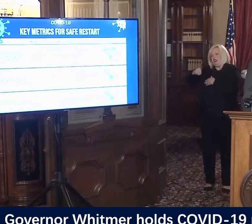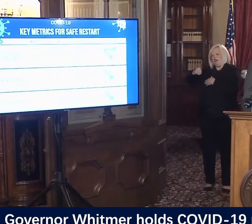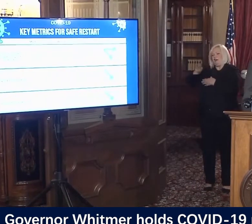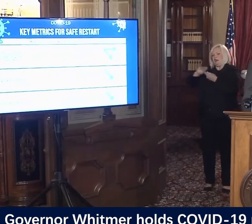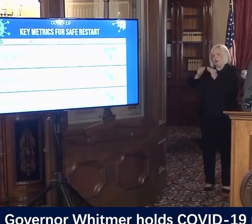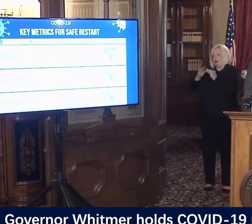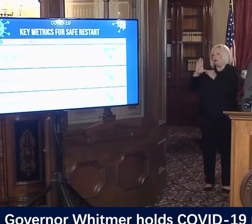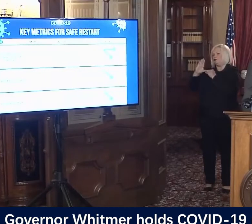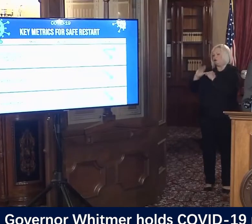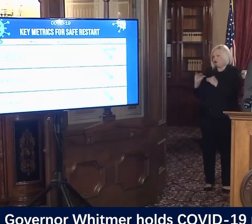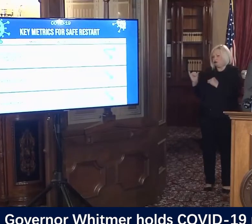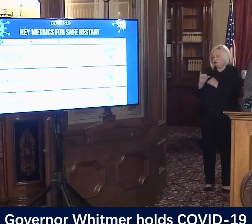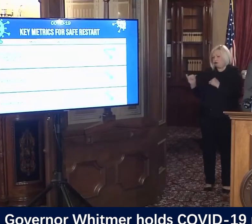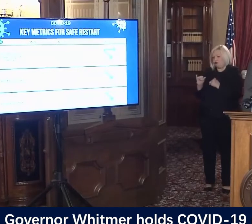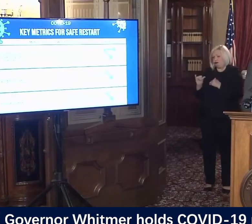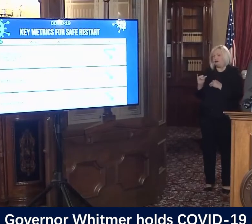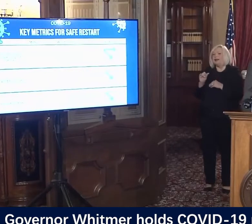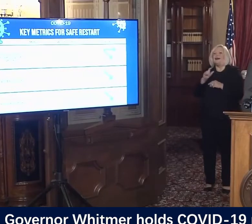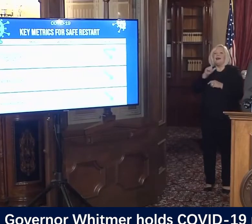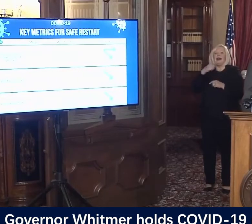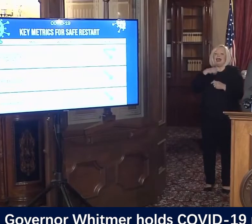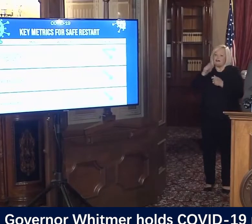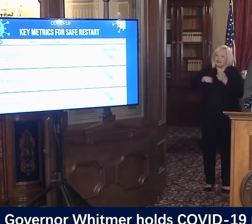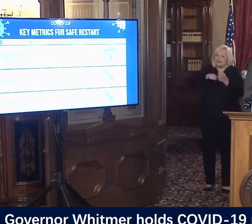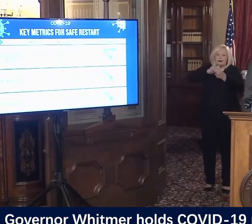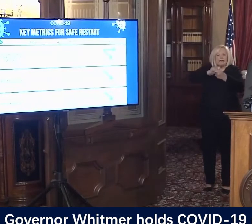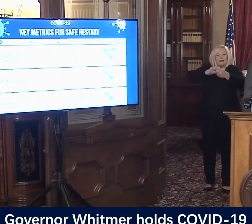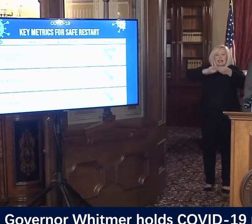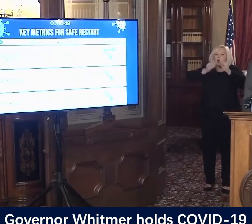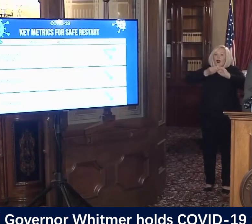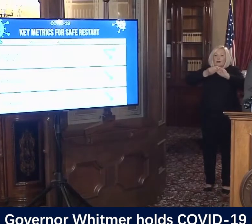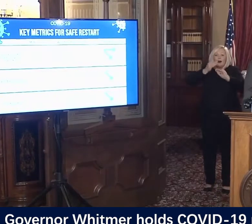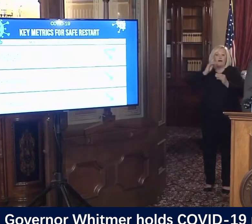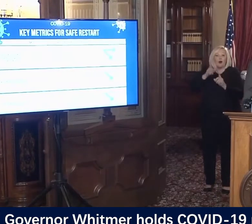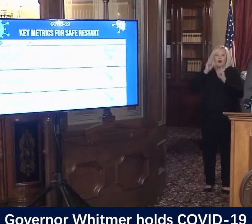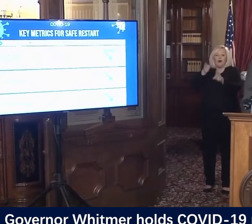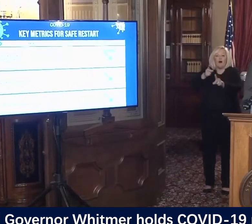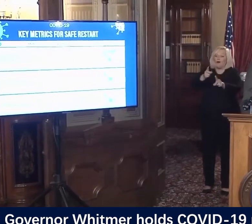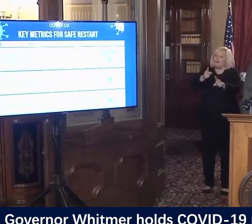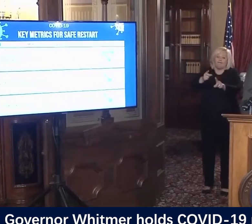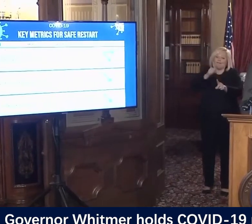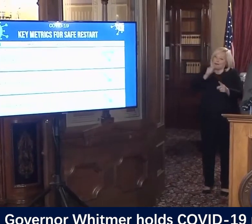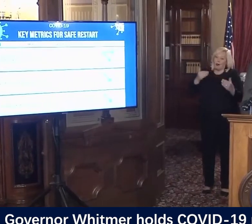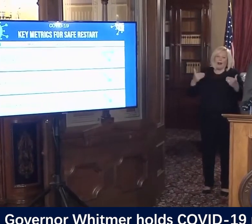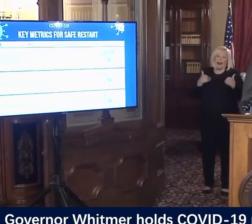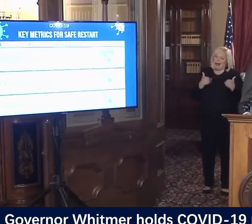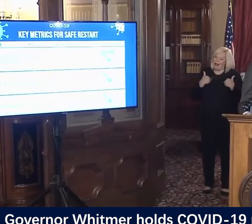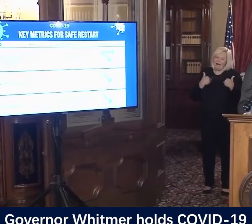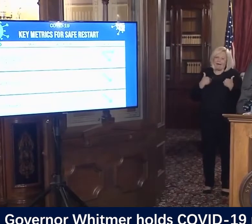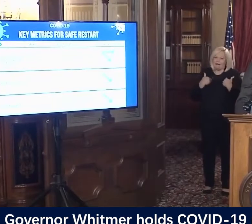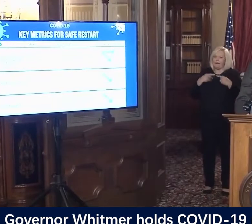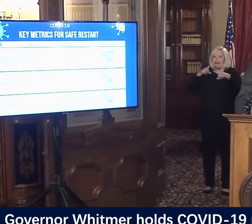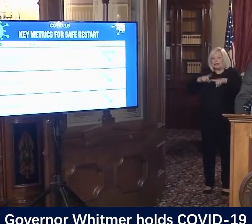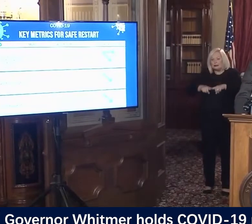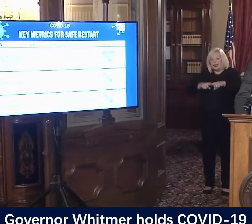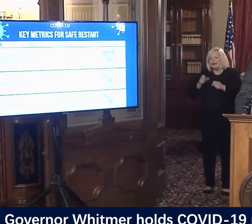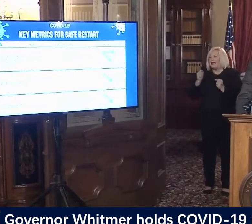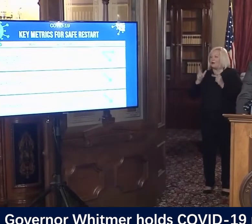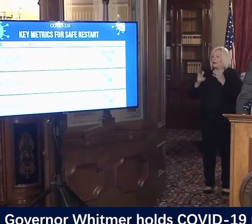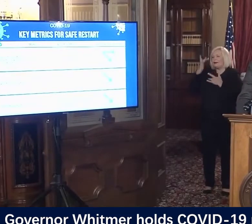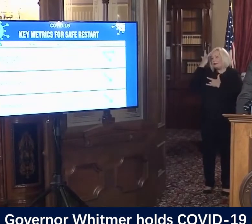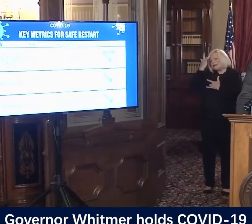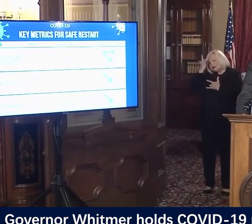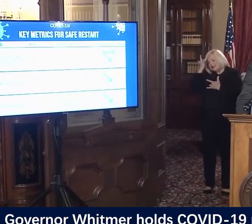formula. These numbers don't capture some things that matter, like the age of people getting sick or the mix of tests being